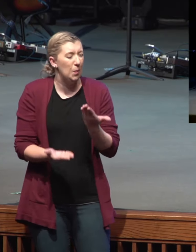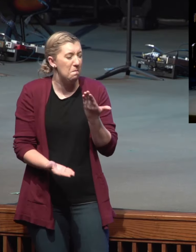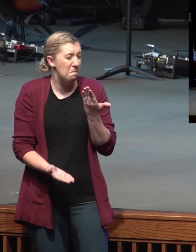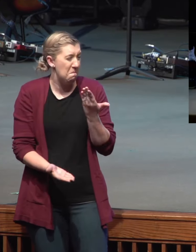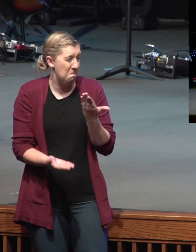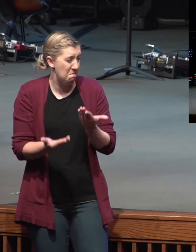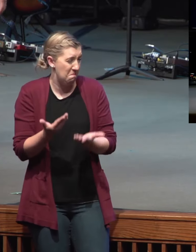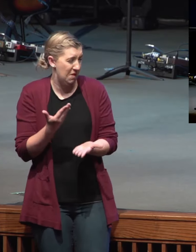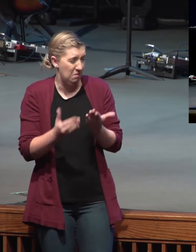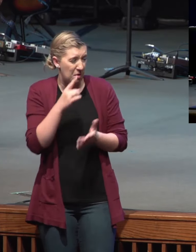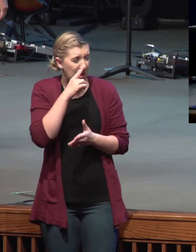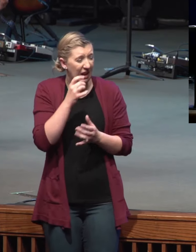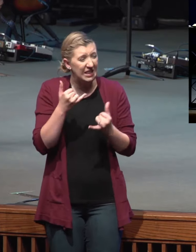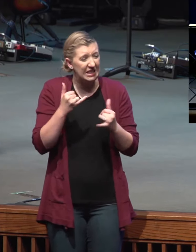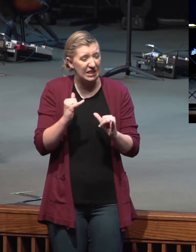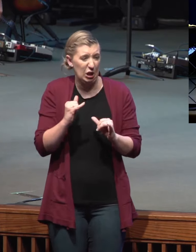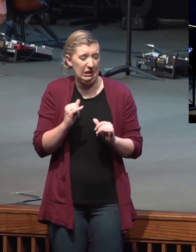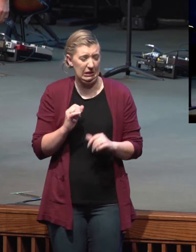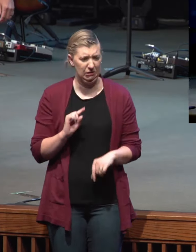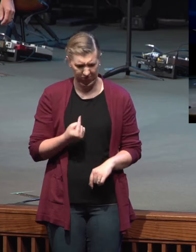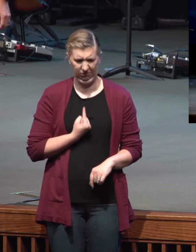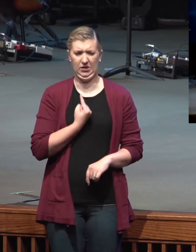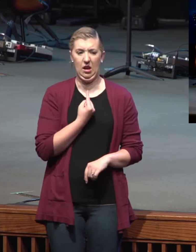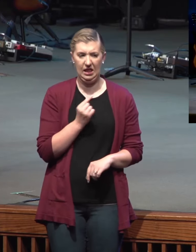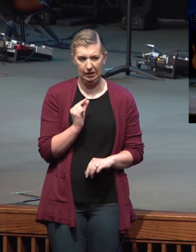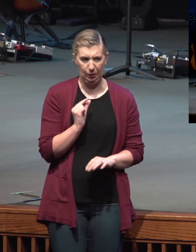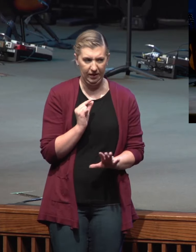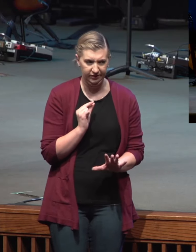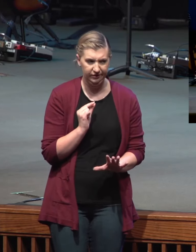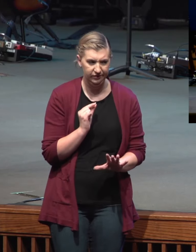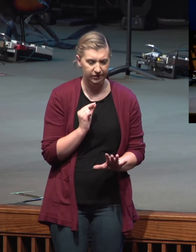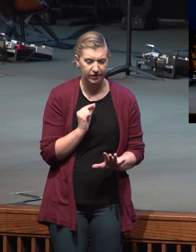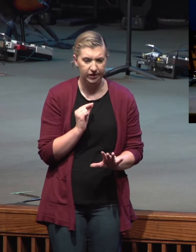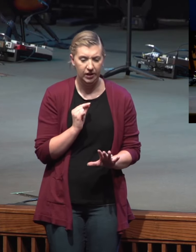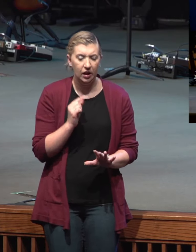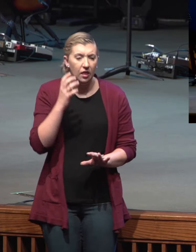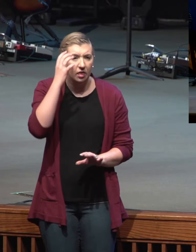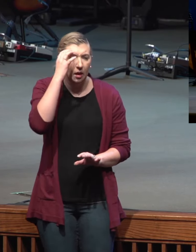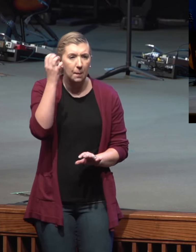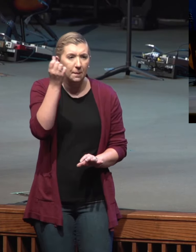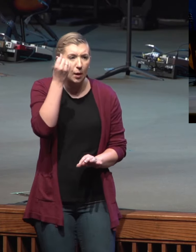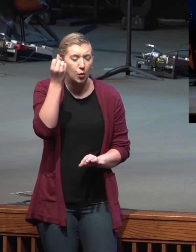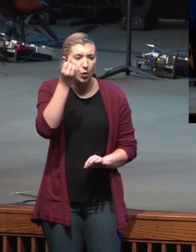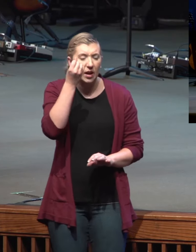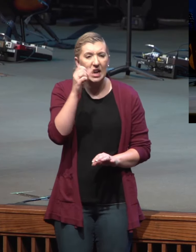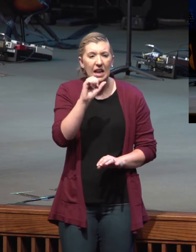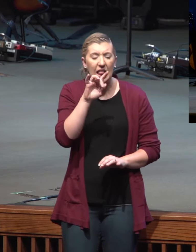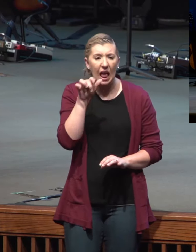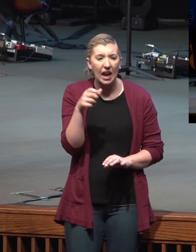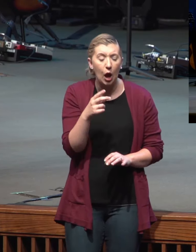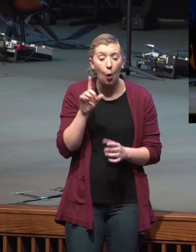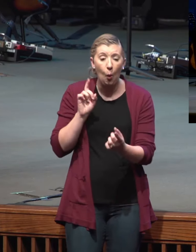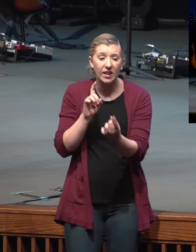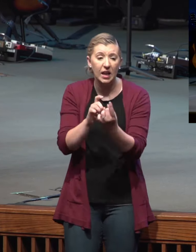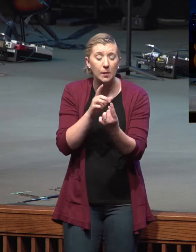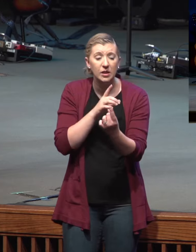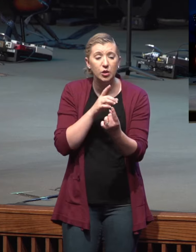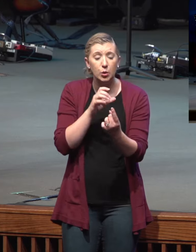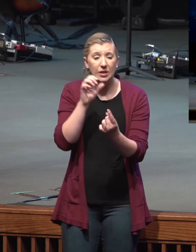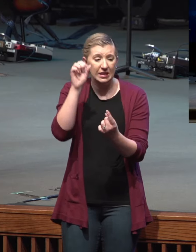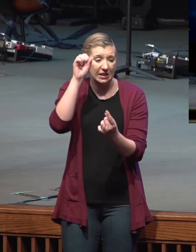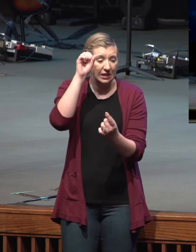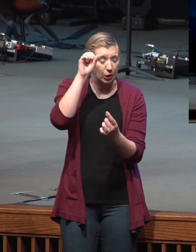maybe it's because it still stung a little bit. The memory of Eliab walking up to Samuel and a big